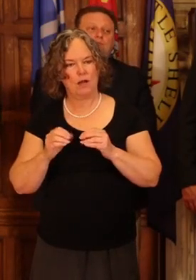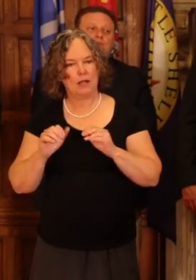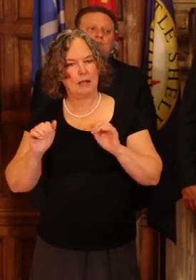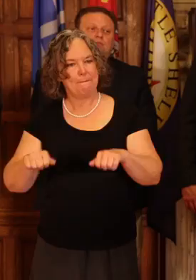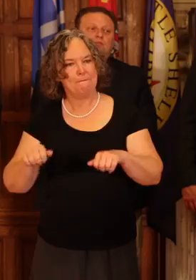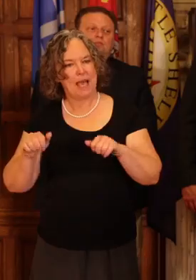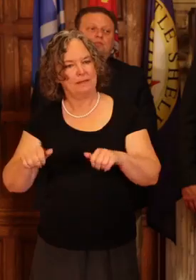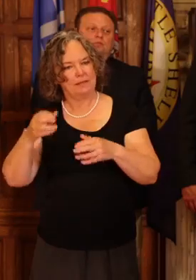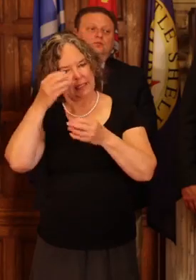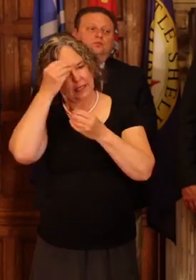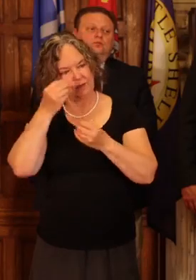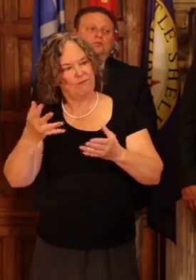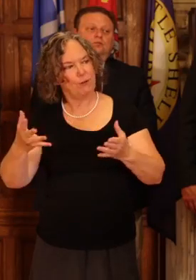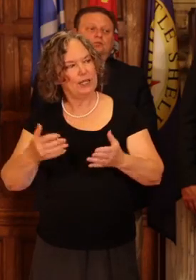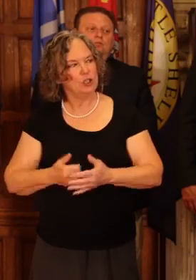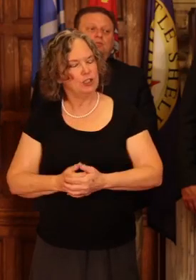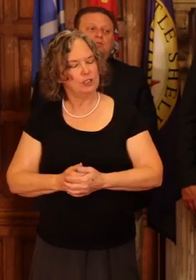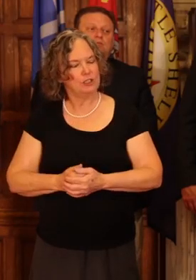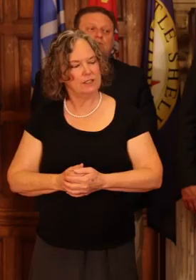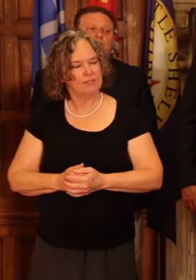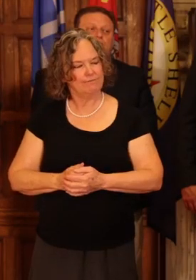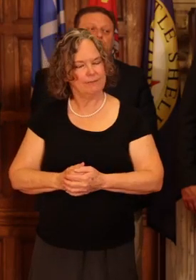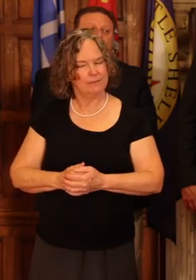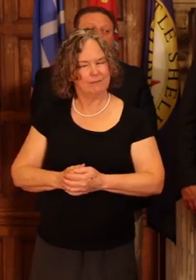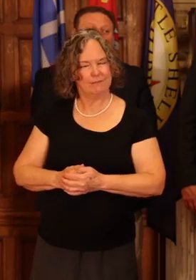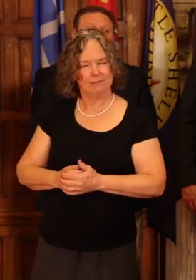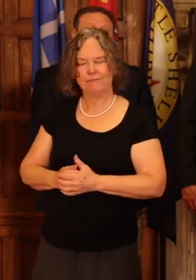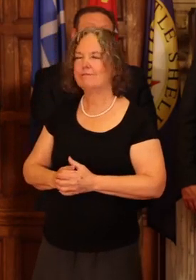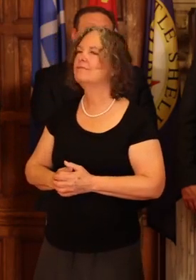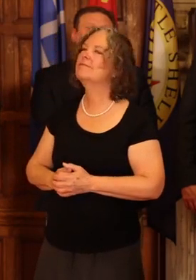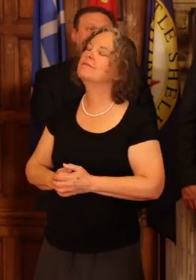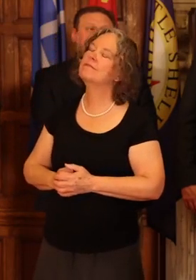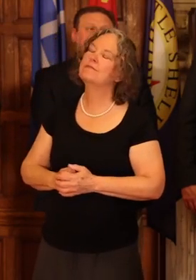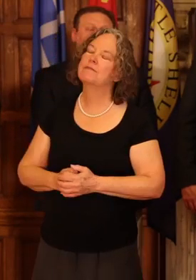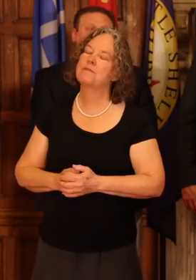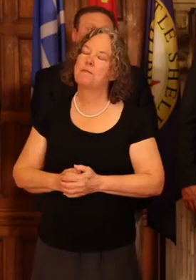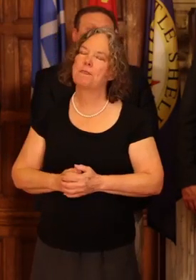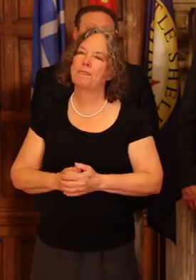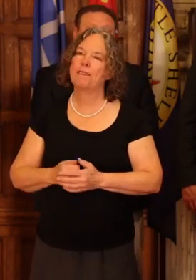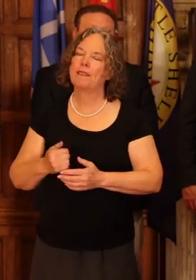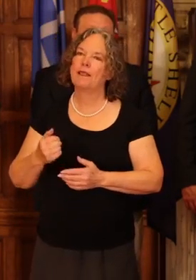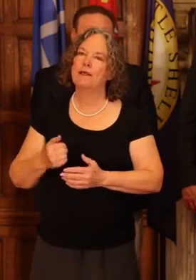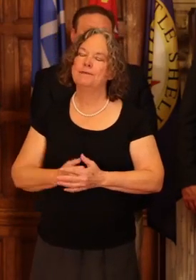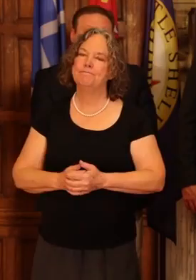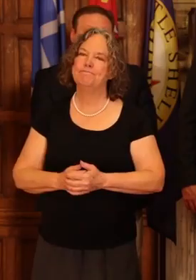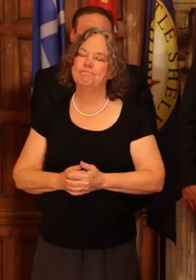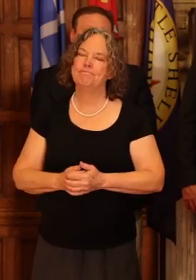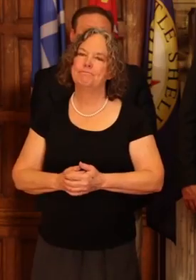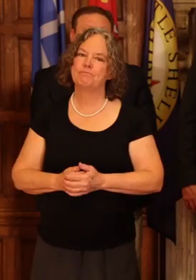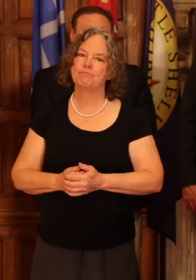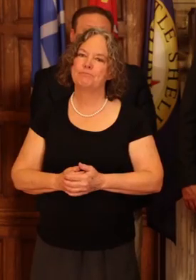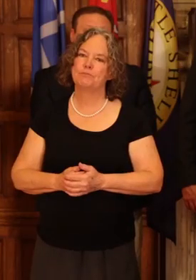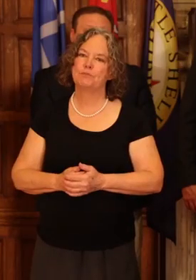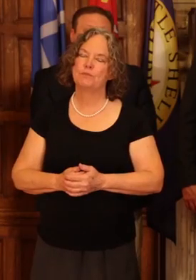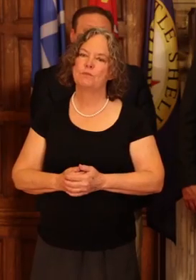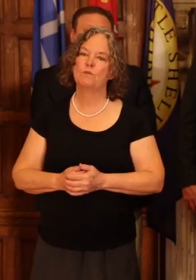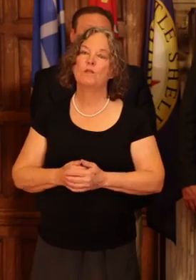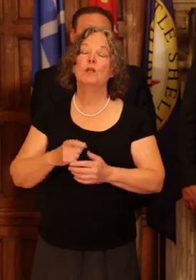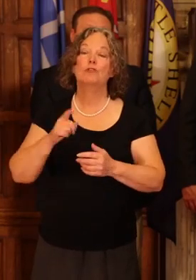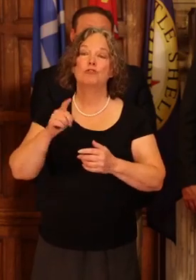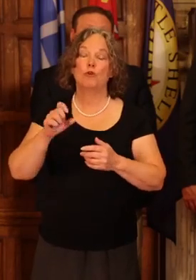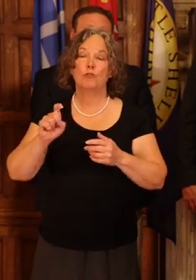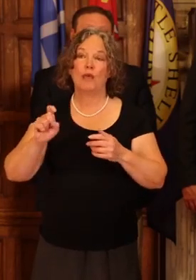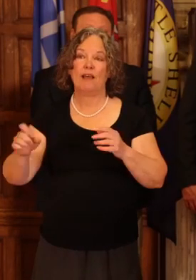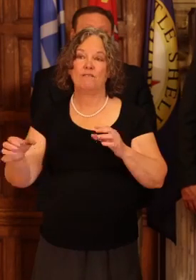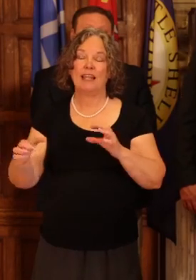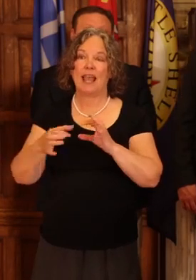and supplies to make some of these things happen? So, I mean, if you look at, well, you've got to combine